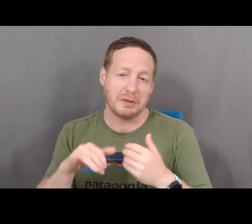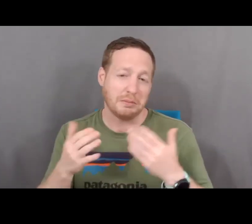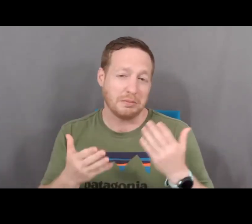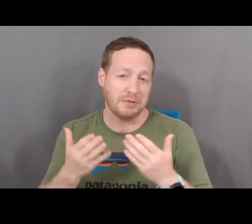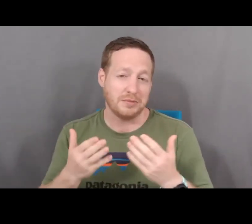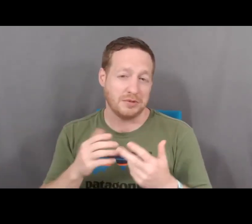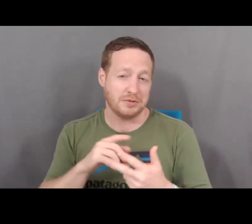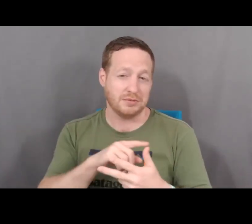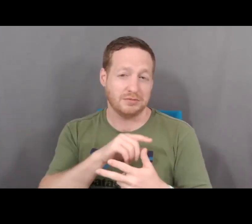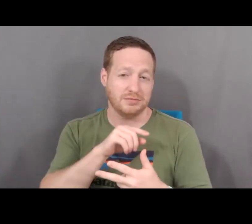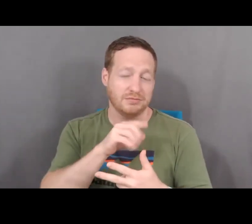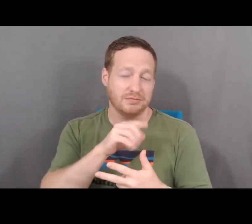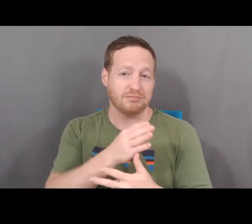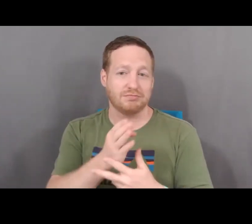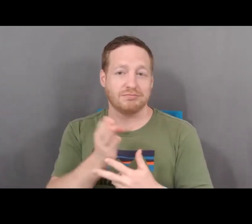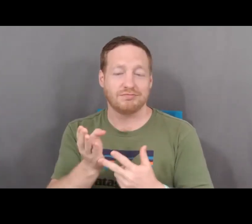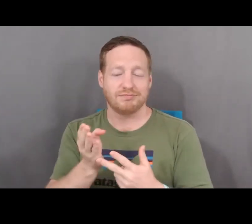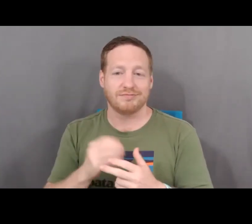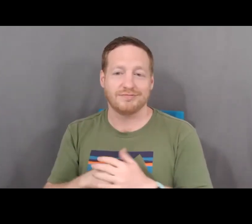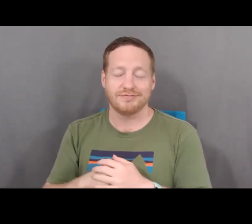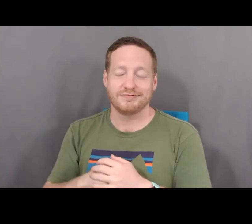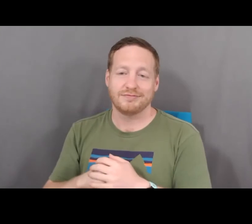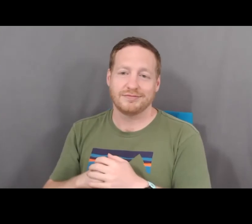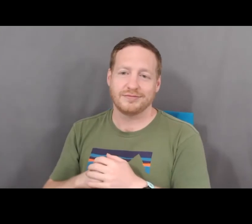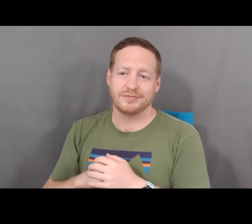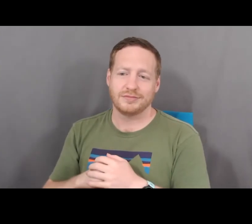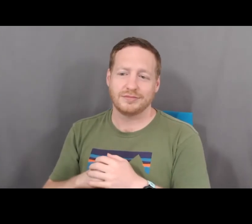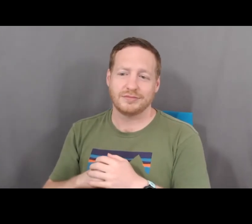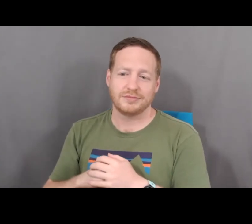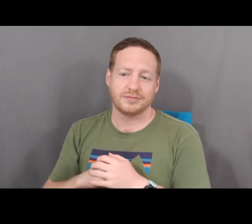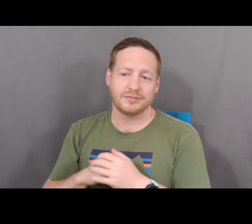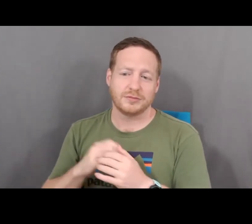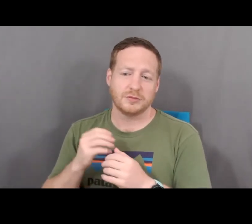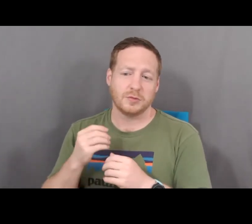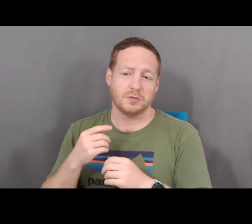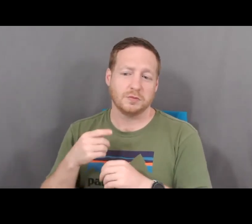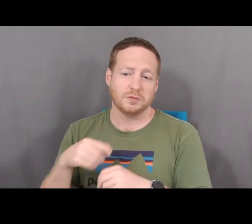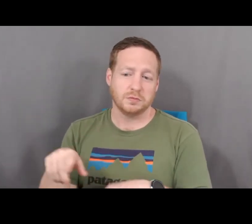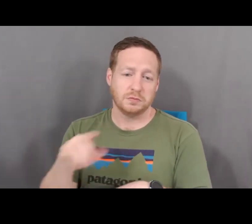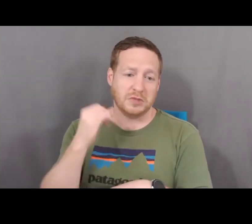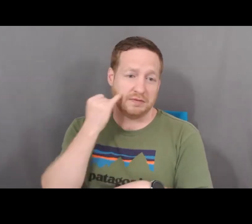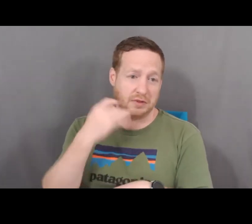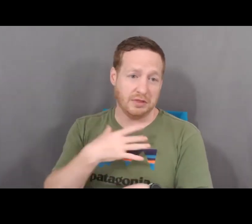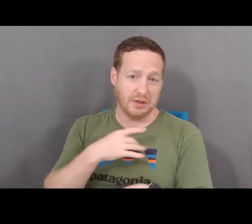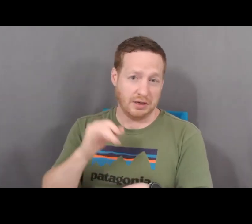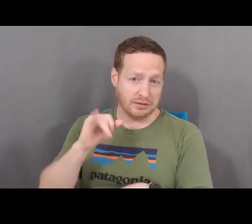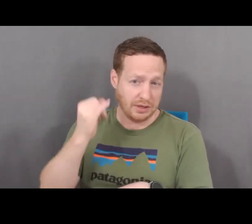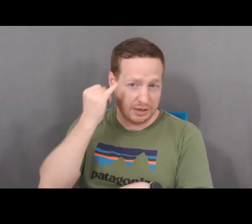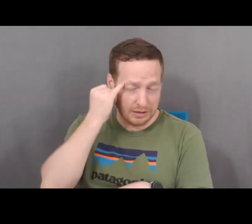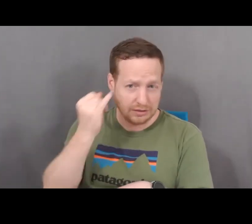What's the next thing for us? So that might be the idea, those three. And if